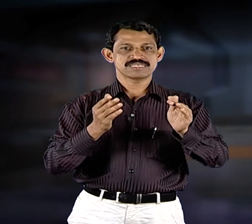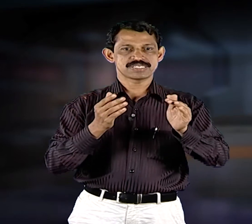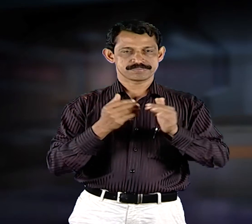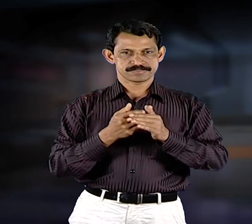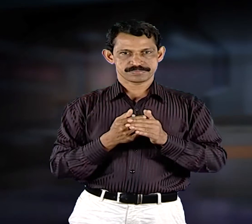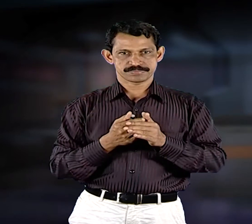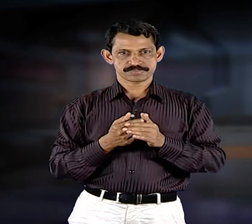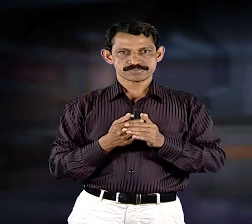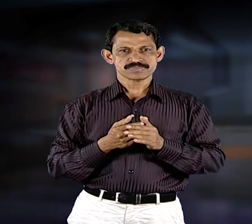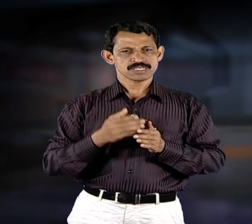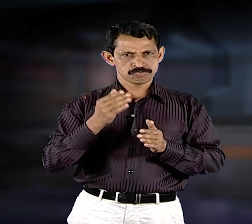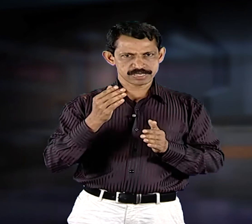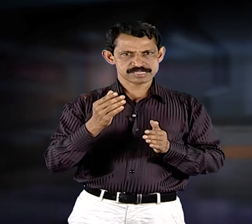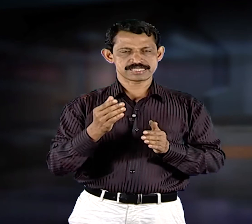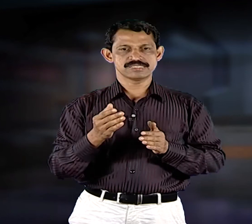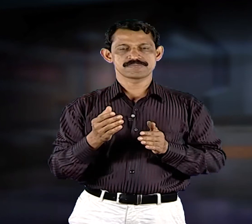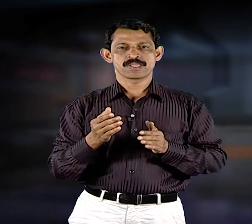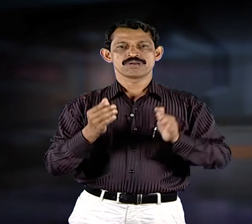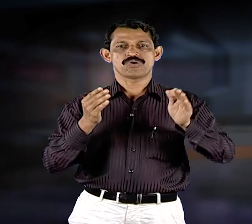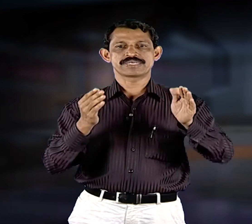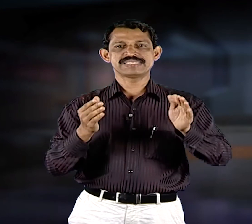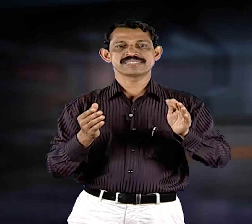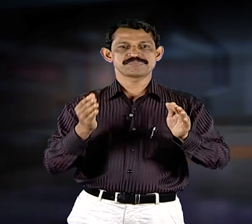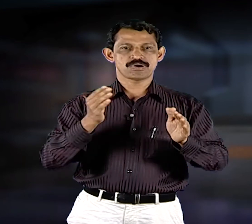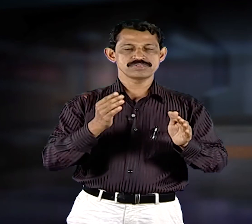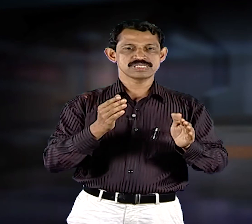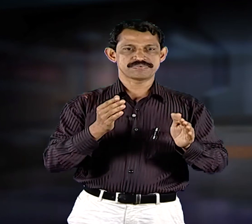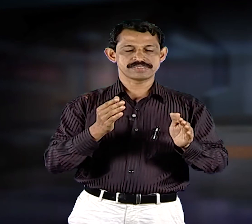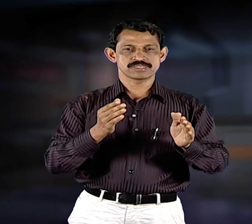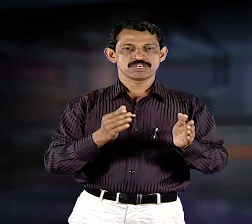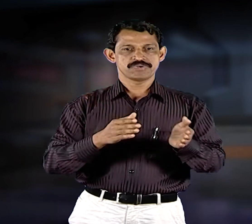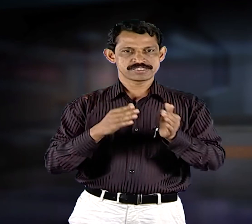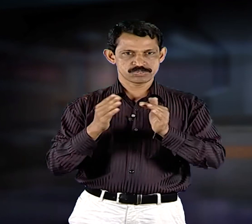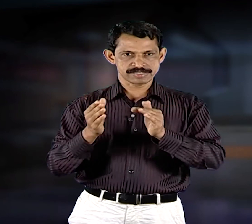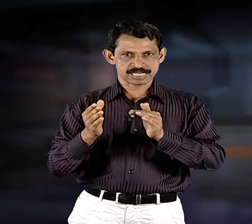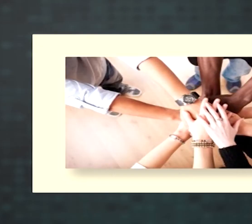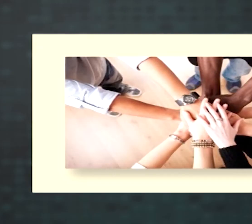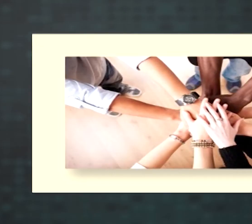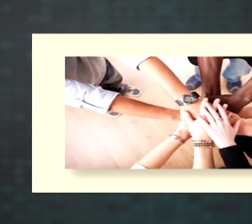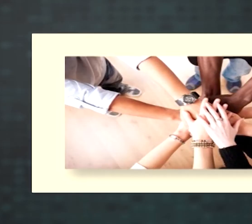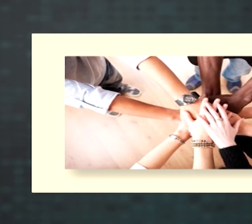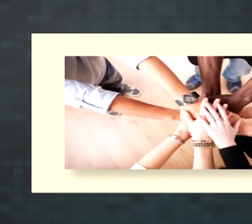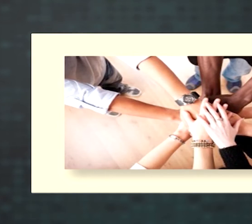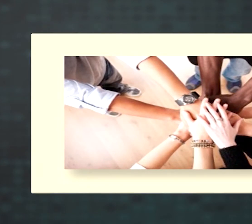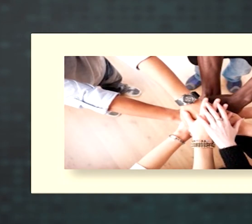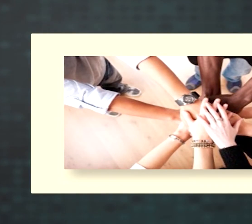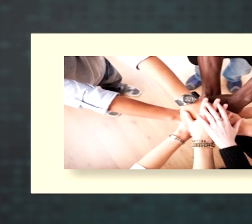activity. For instance, organizing sports events where students have to participate as teams